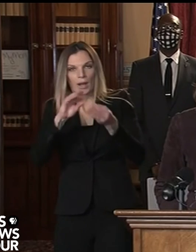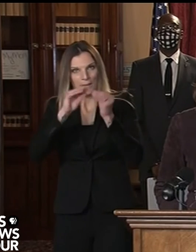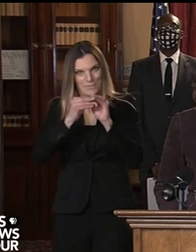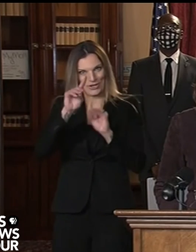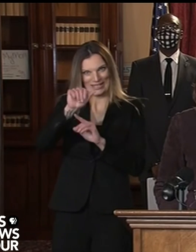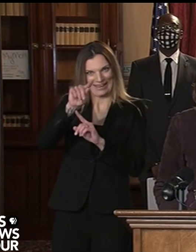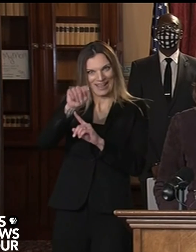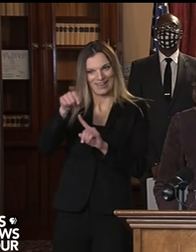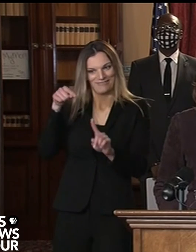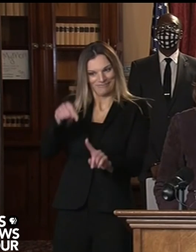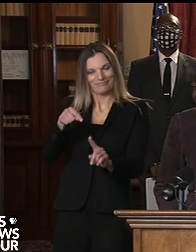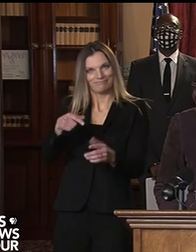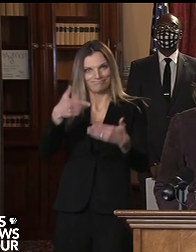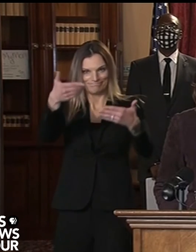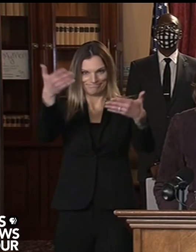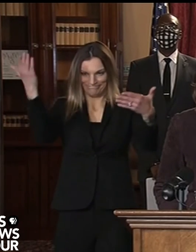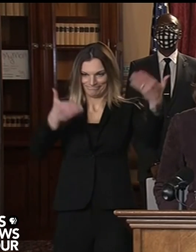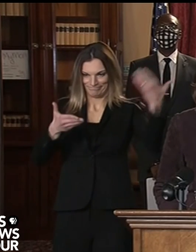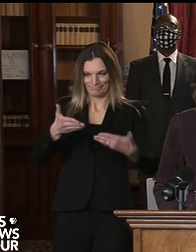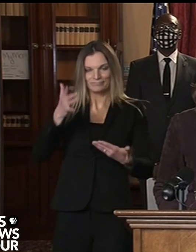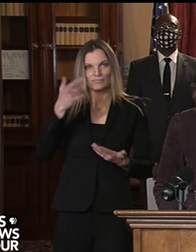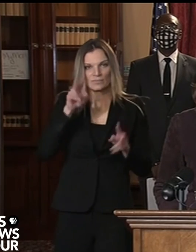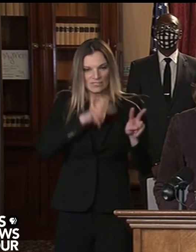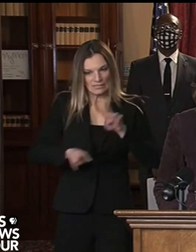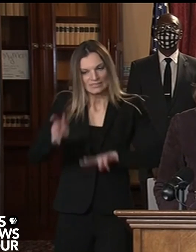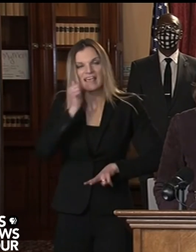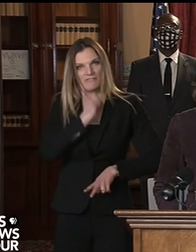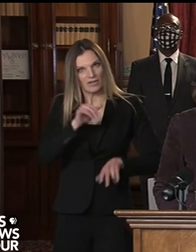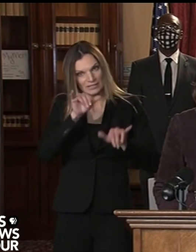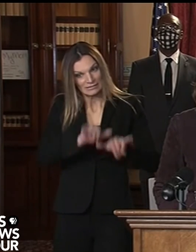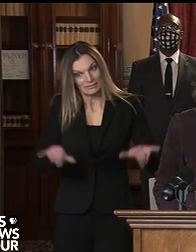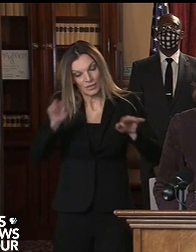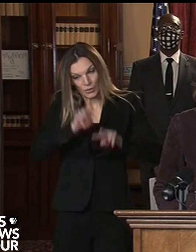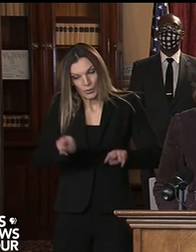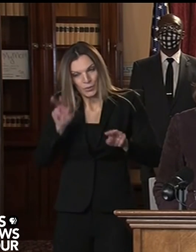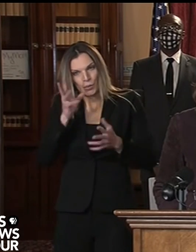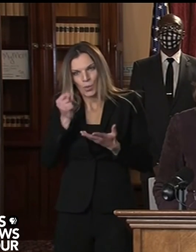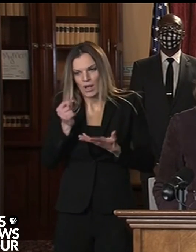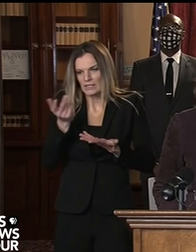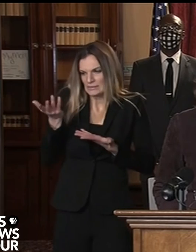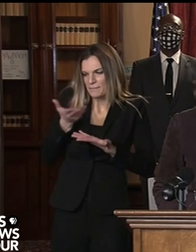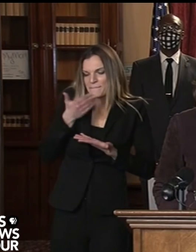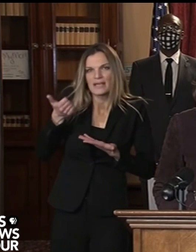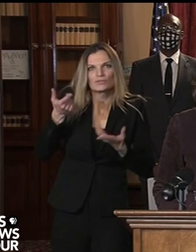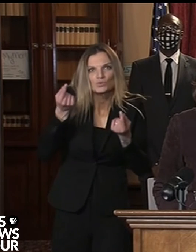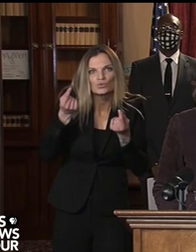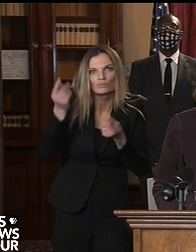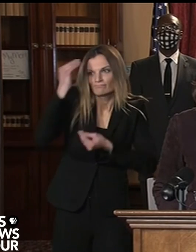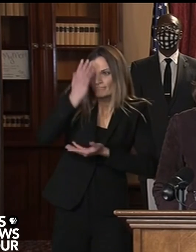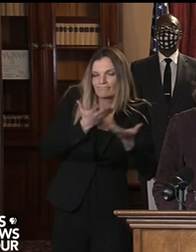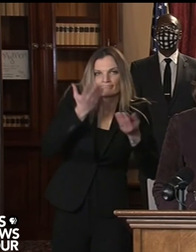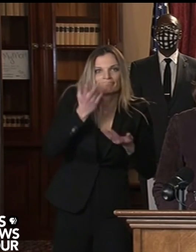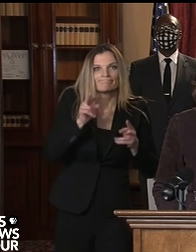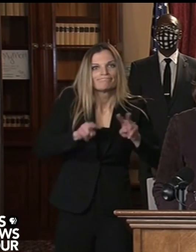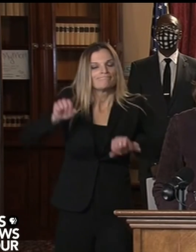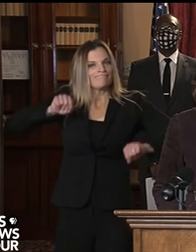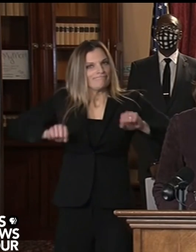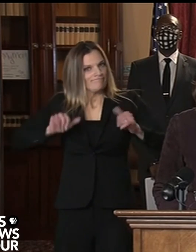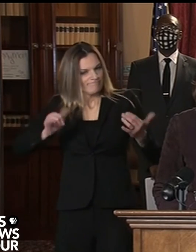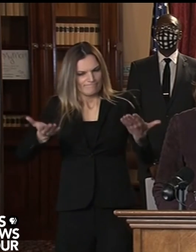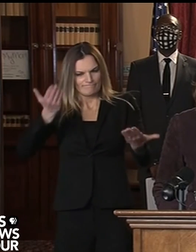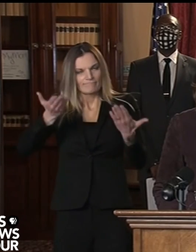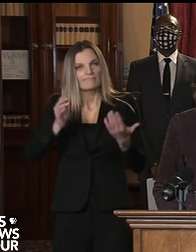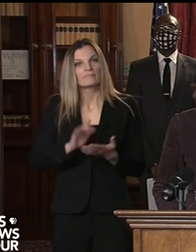every single day, trying to make decisions with the best information that we have. We also know that there's